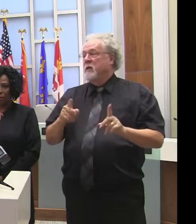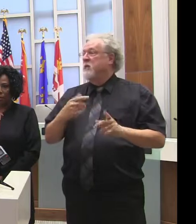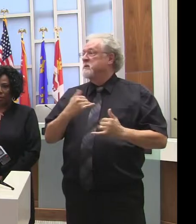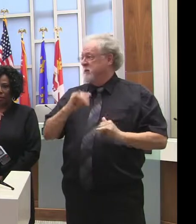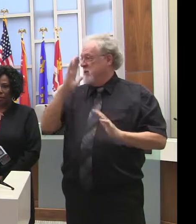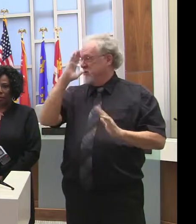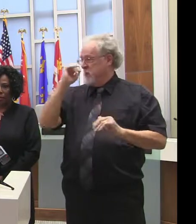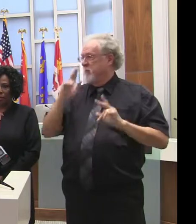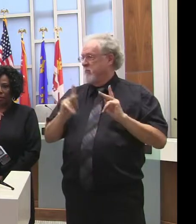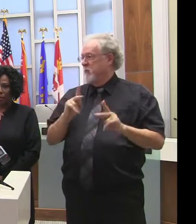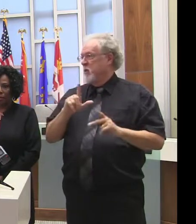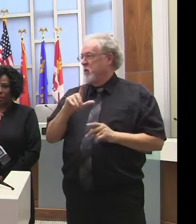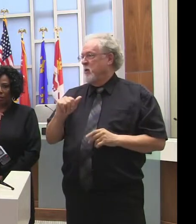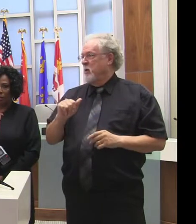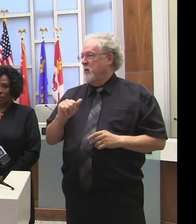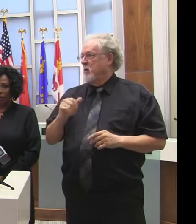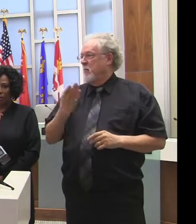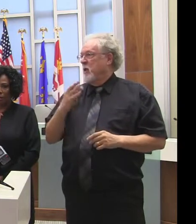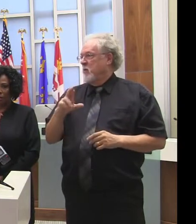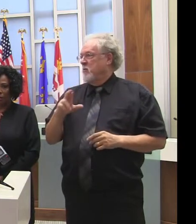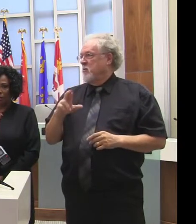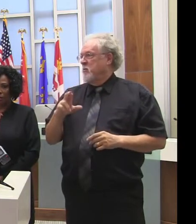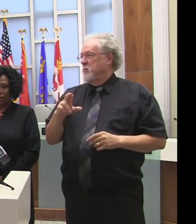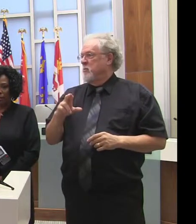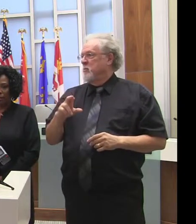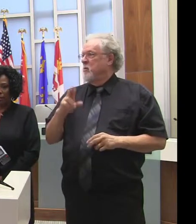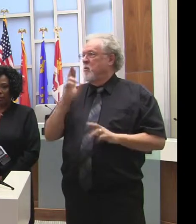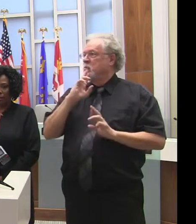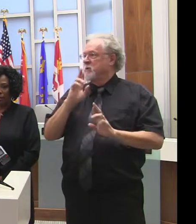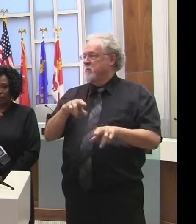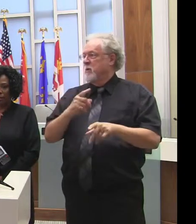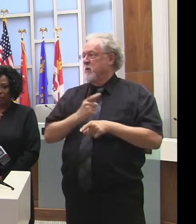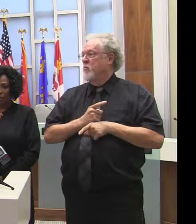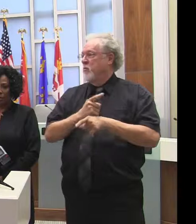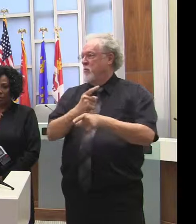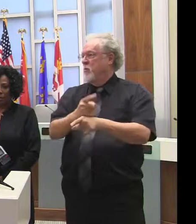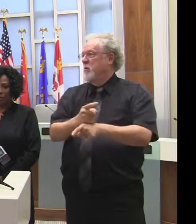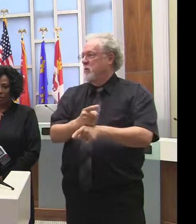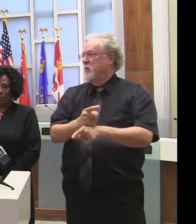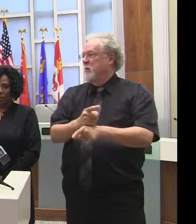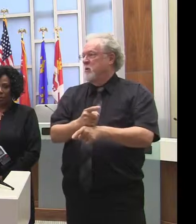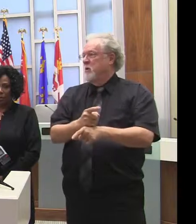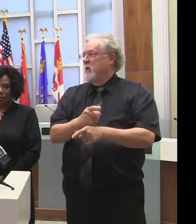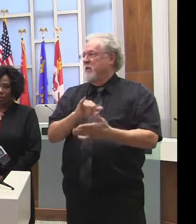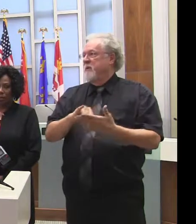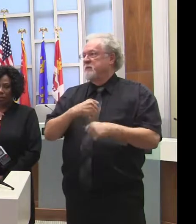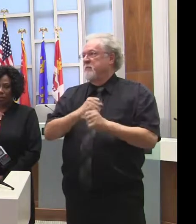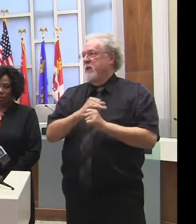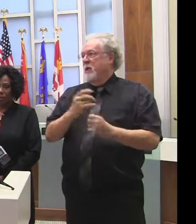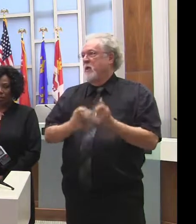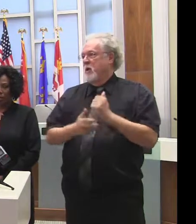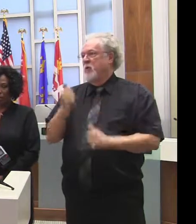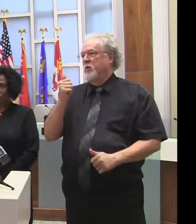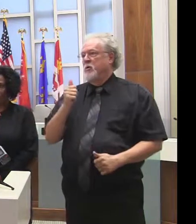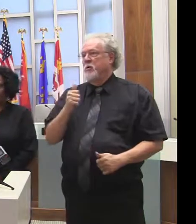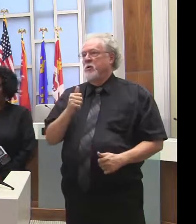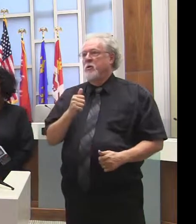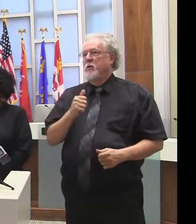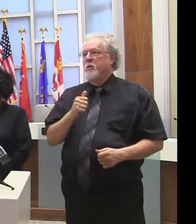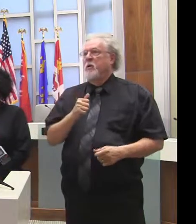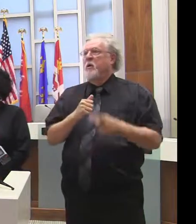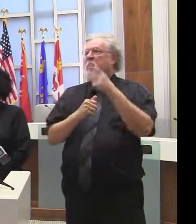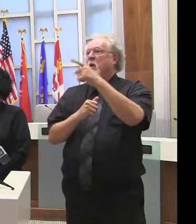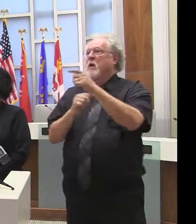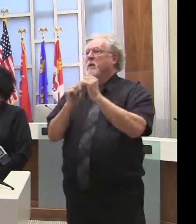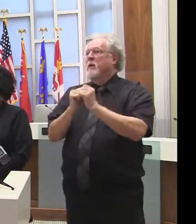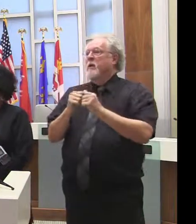still expect the people of Louisiana and Baton Rouge to respond appropriately. This just made it a little bit harder. Mayor Broome, Together Baton